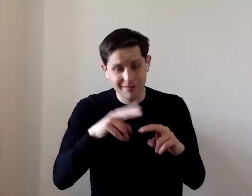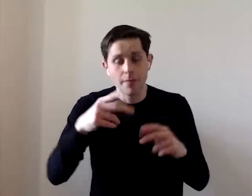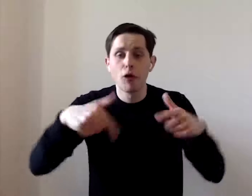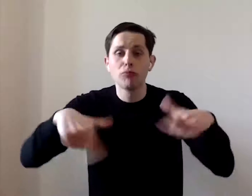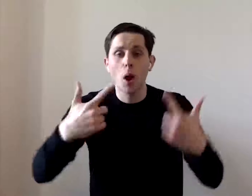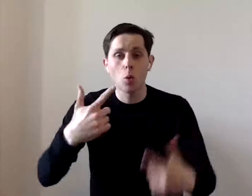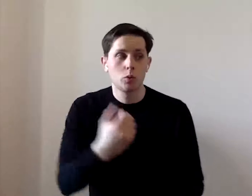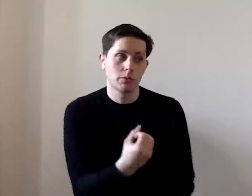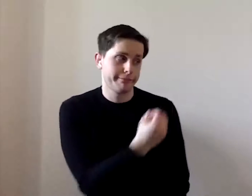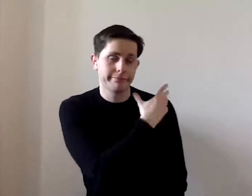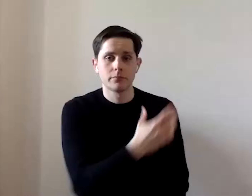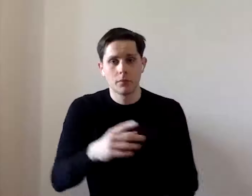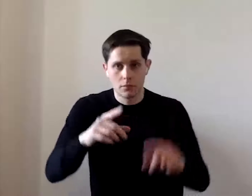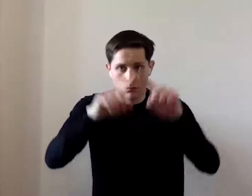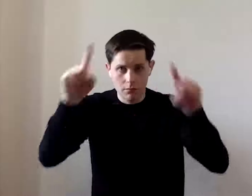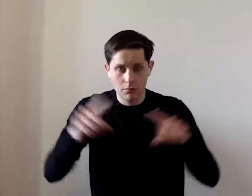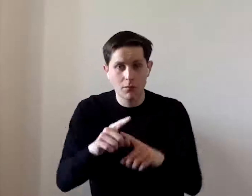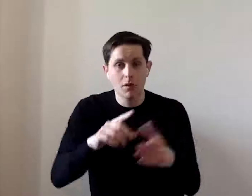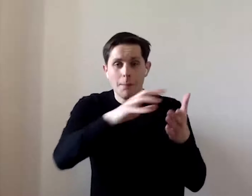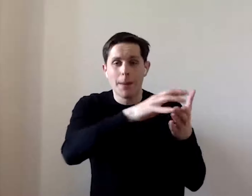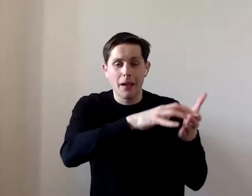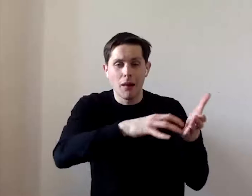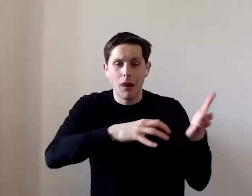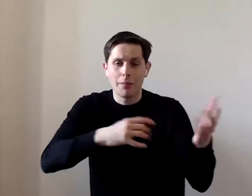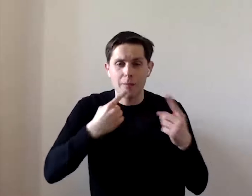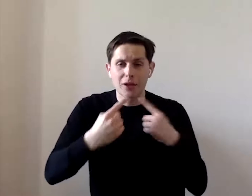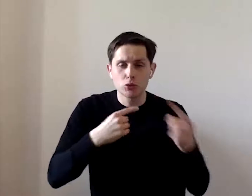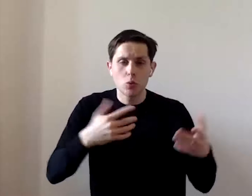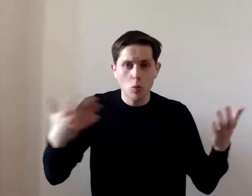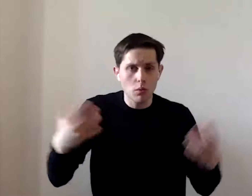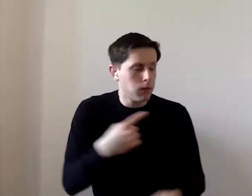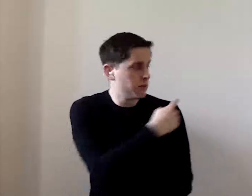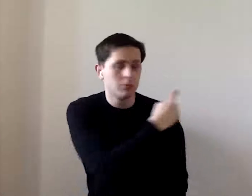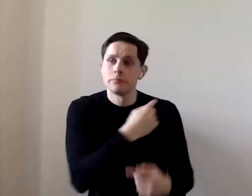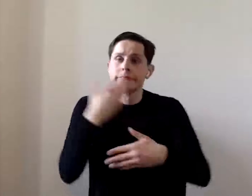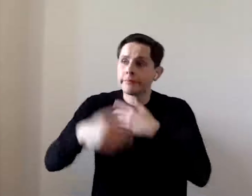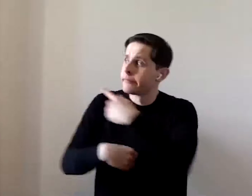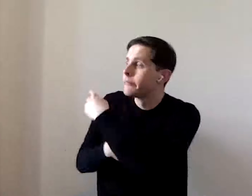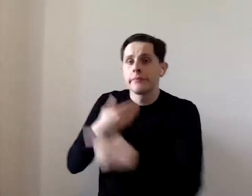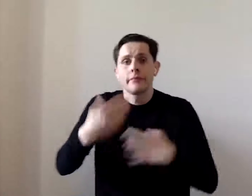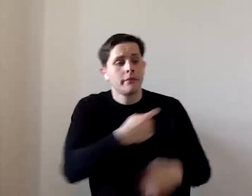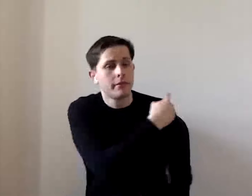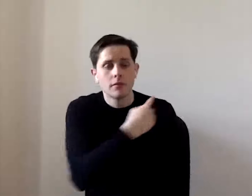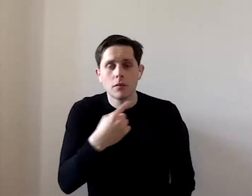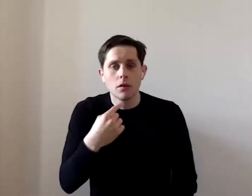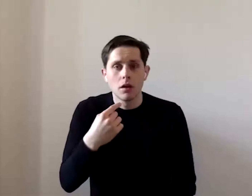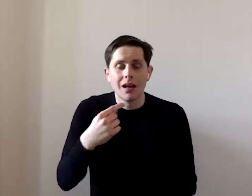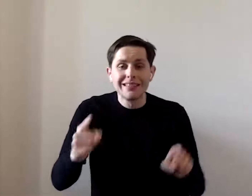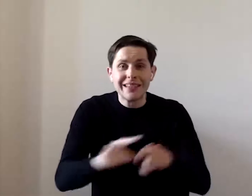for time in regards to being able to access the interpreter and the instructions on a screen if it's remote, for instance. You know,